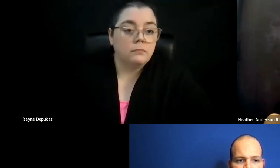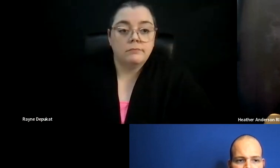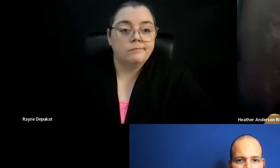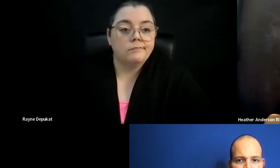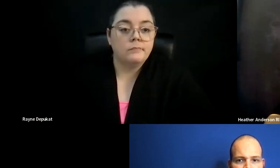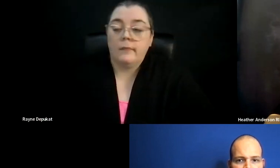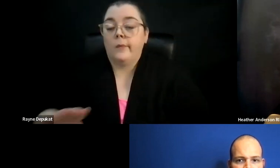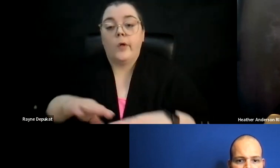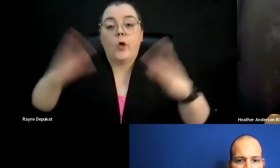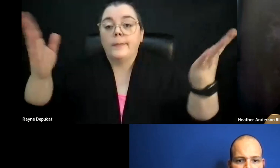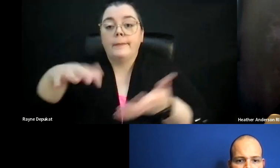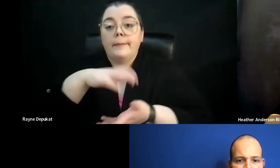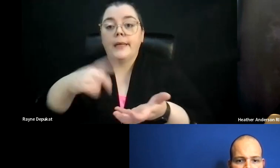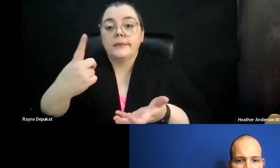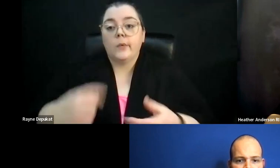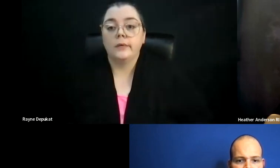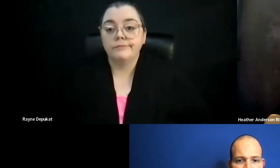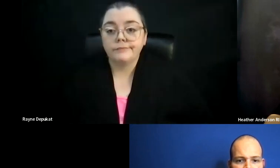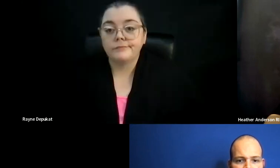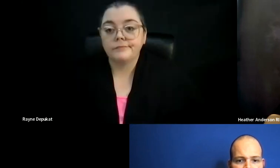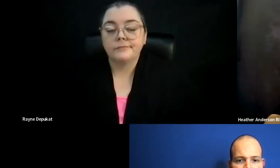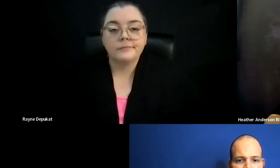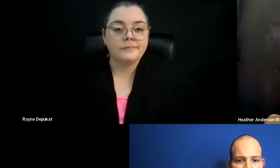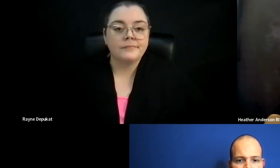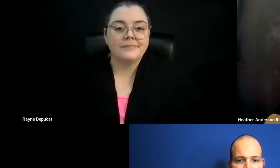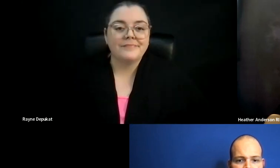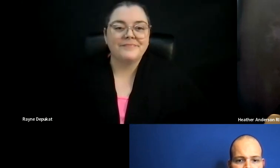Okay, we'll carry on. Open the second one,